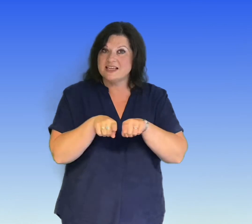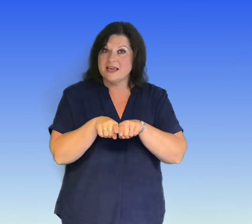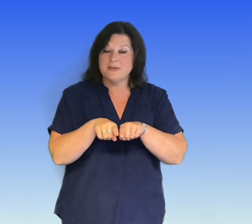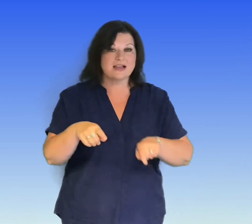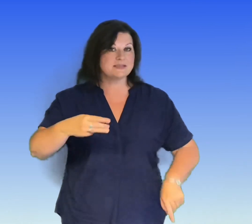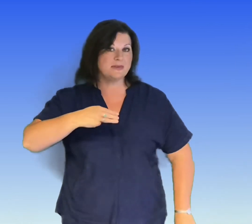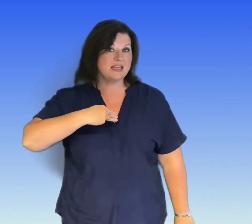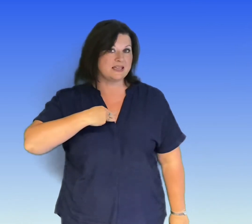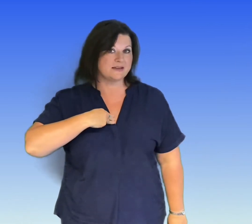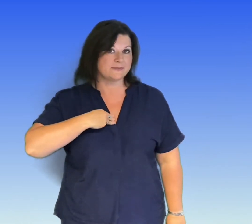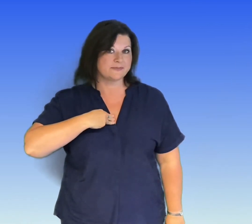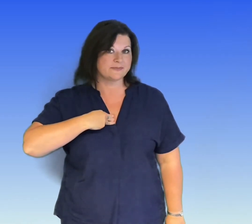same as me.